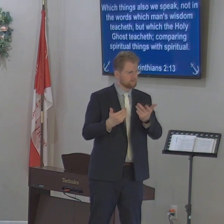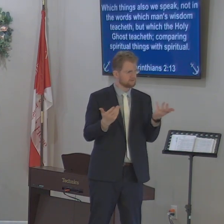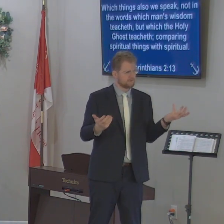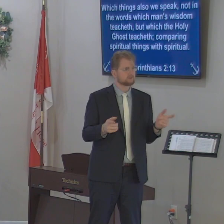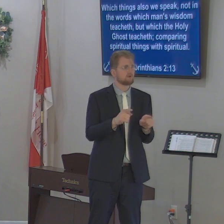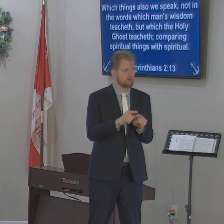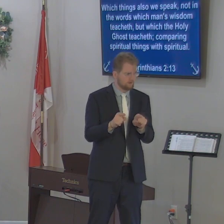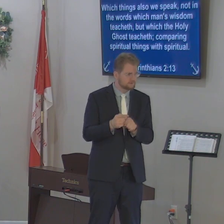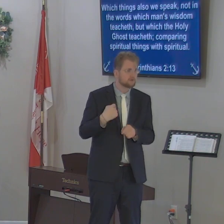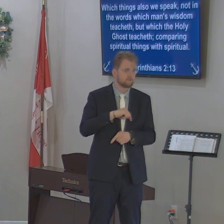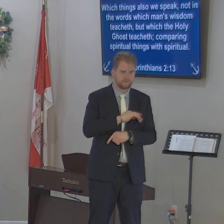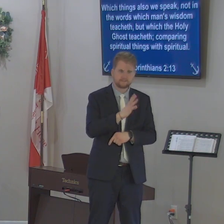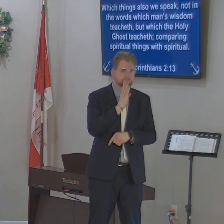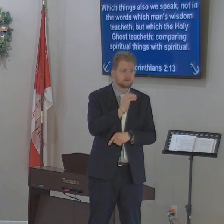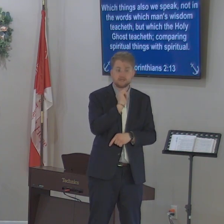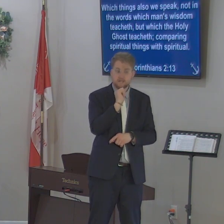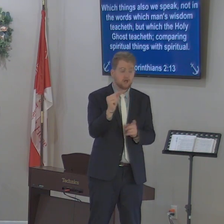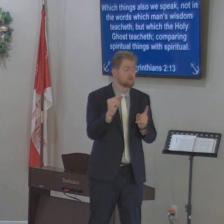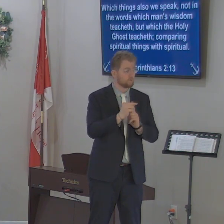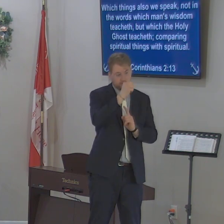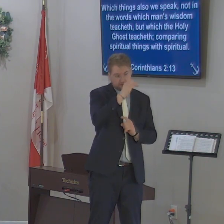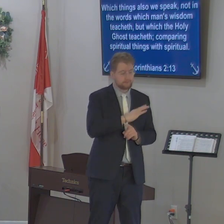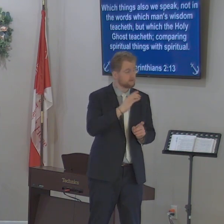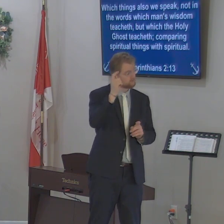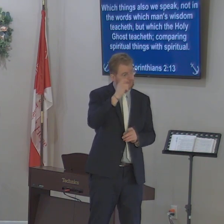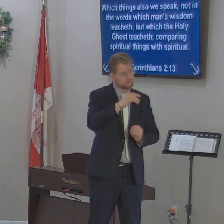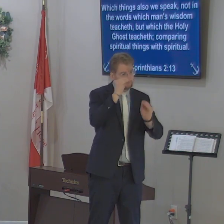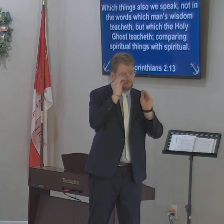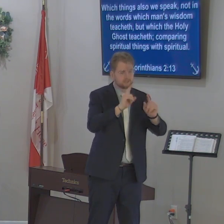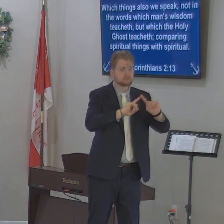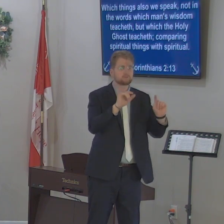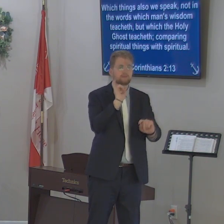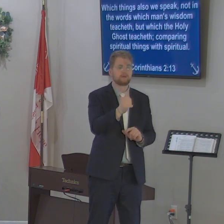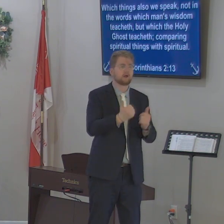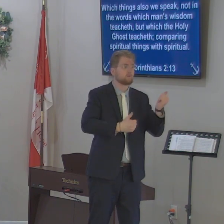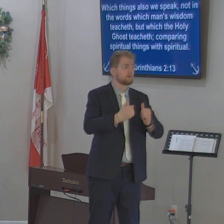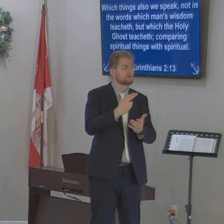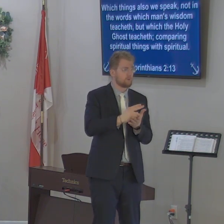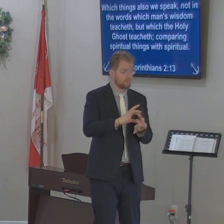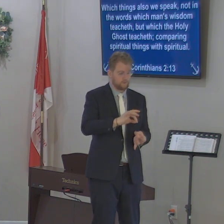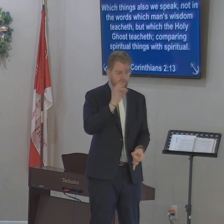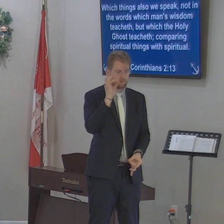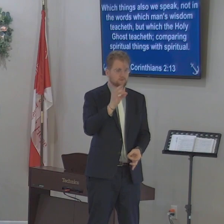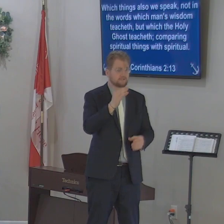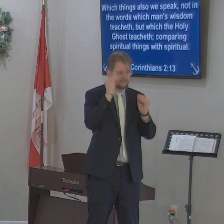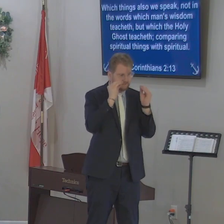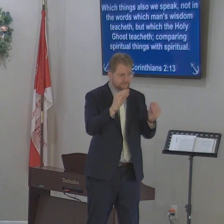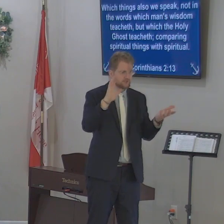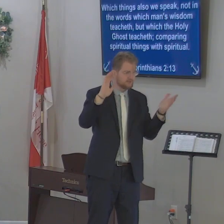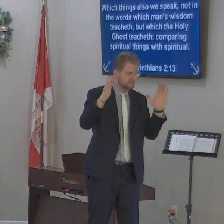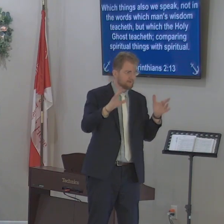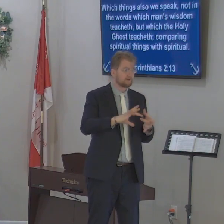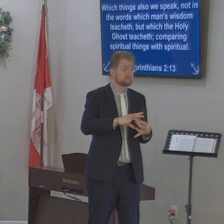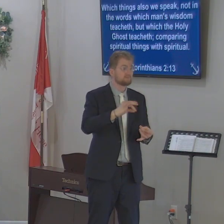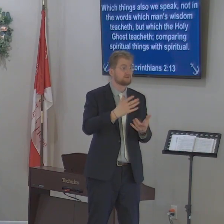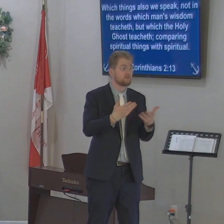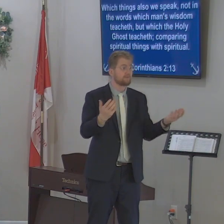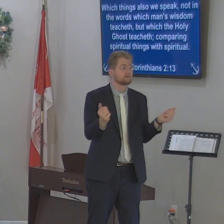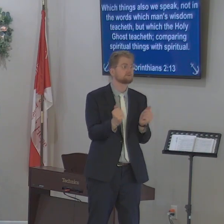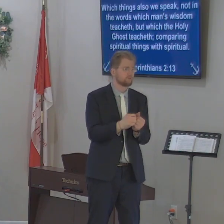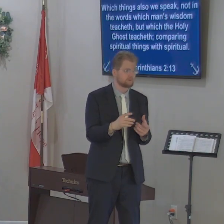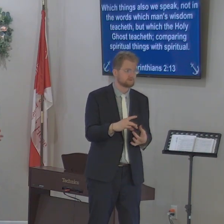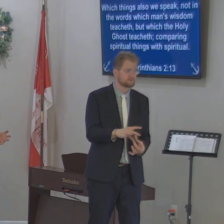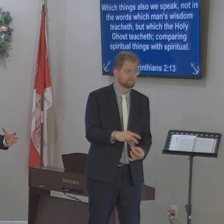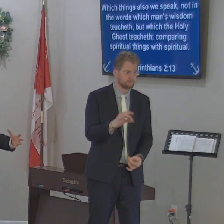not in the words which man's wisdom teacheth, but which the Holy Ghost teacheth, comparing spiritual things with spiritual. So we have